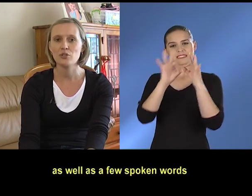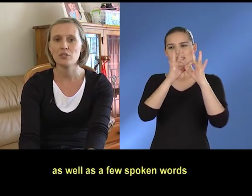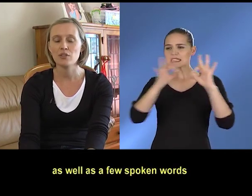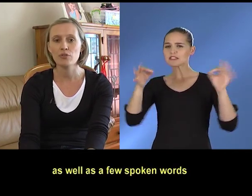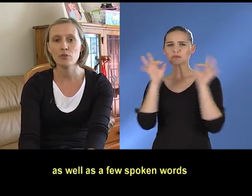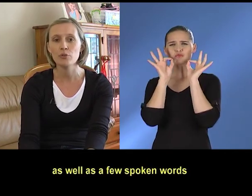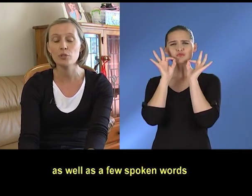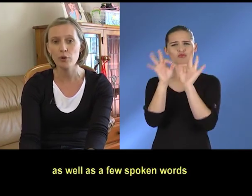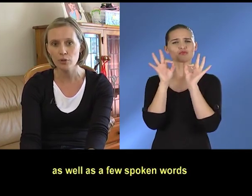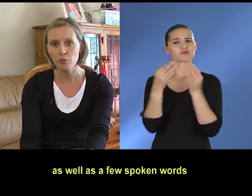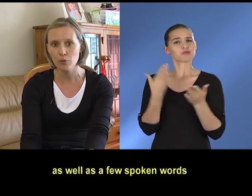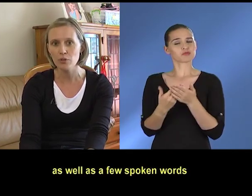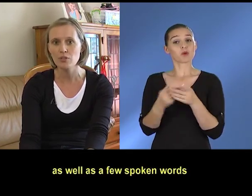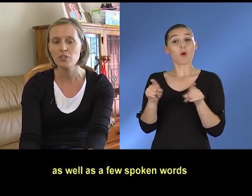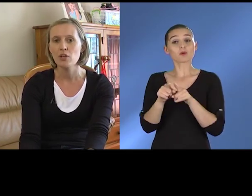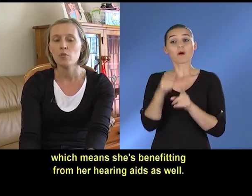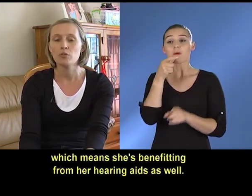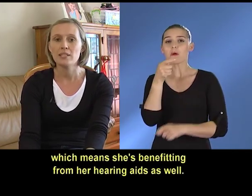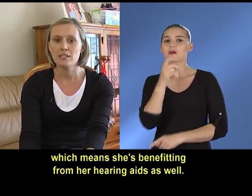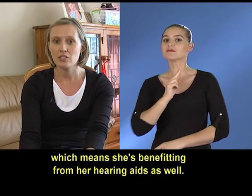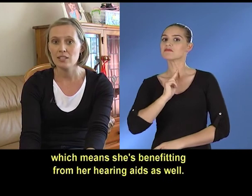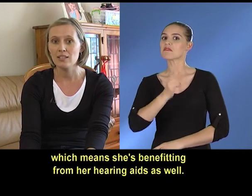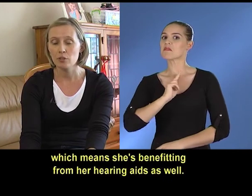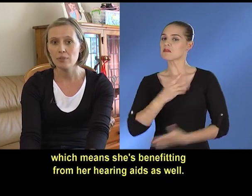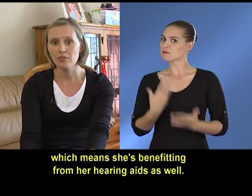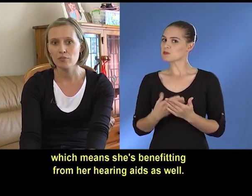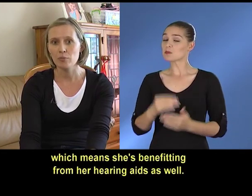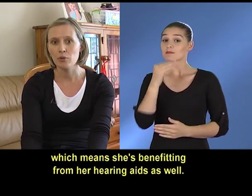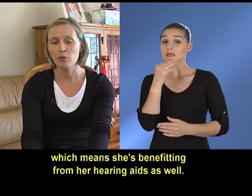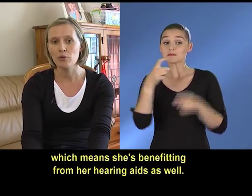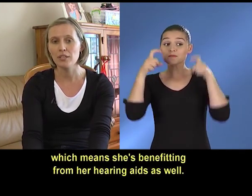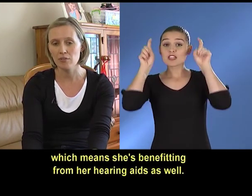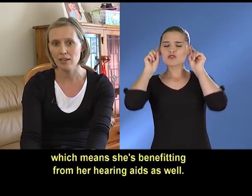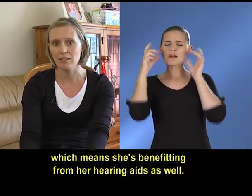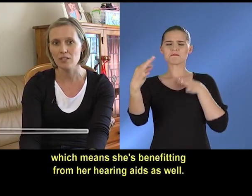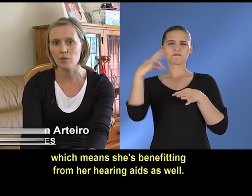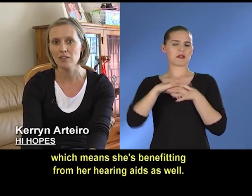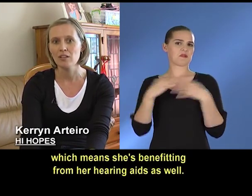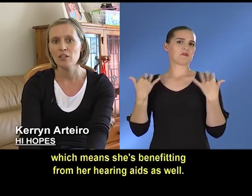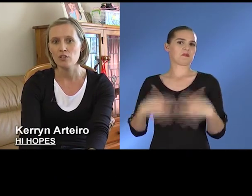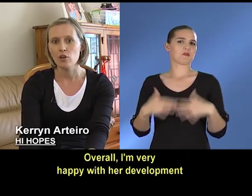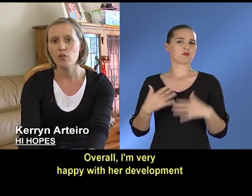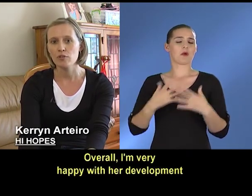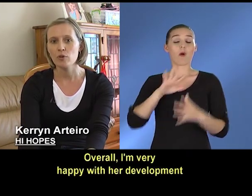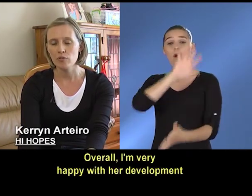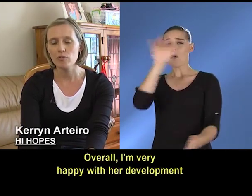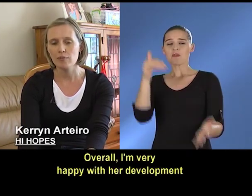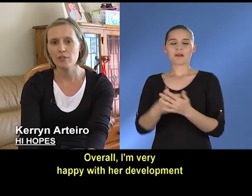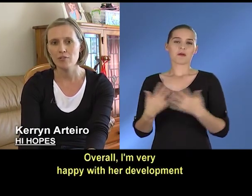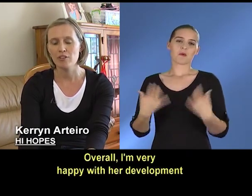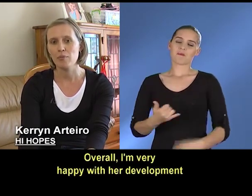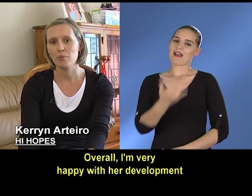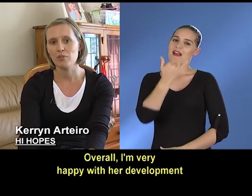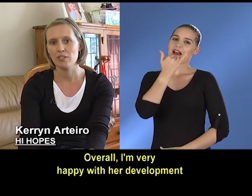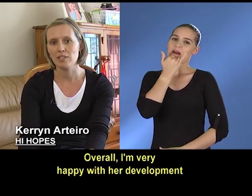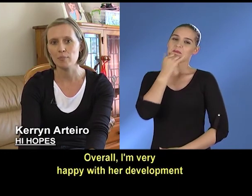sentences, she's using a few spoken words, which means that she's getting good benefit from her hearing aids as well. So overall I'm